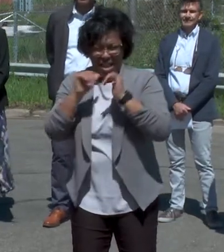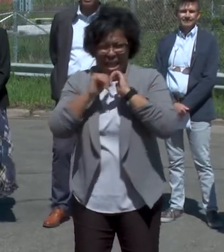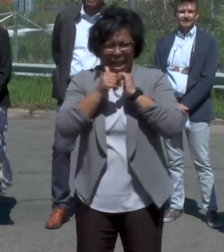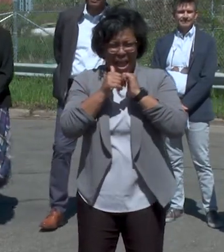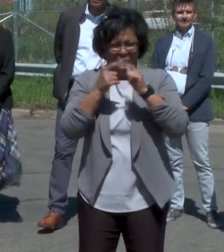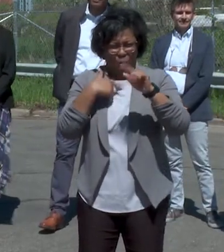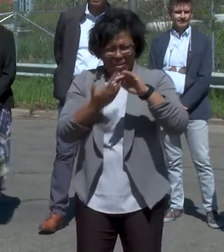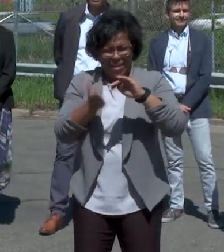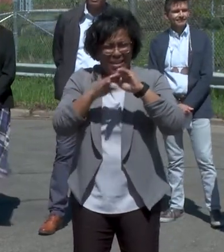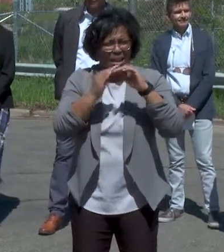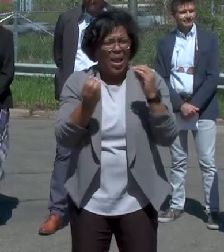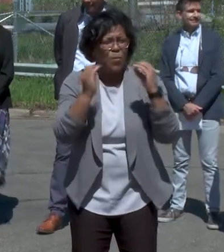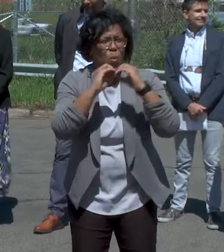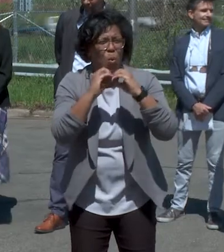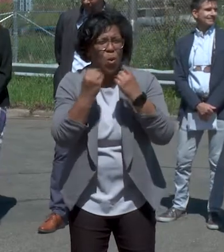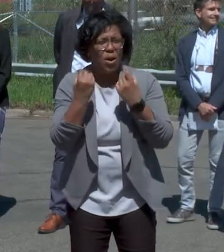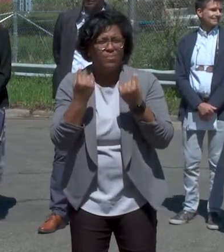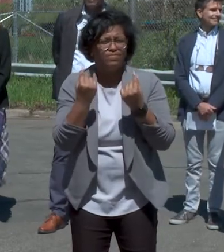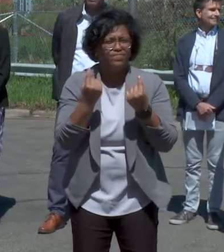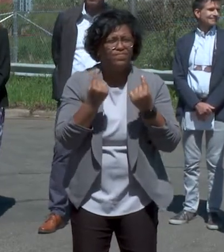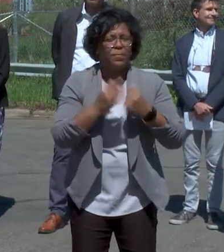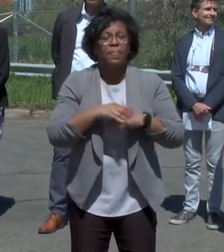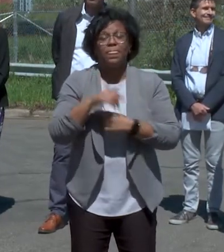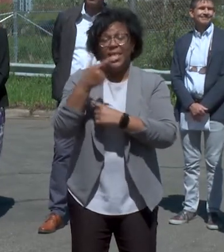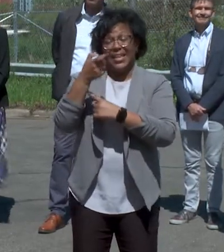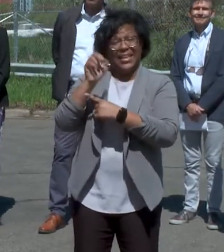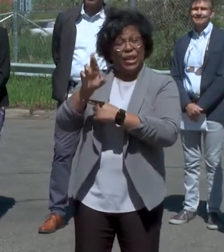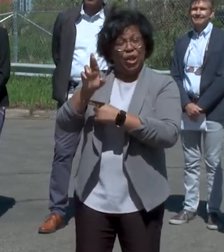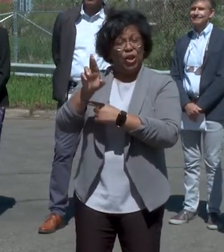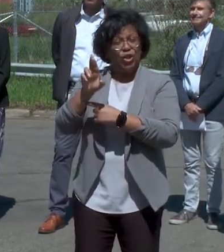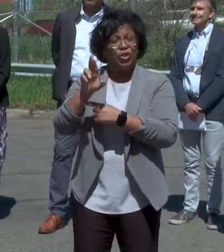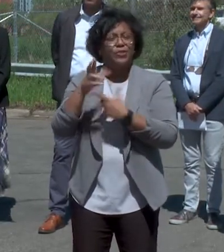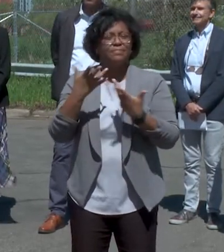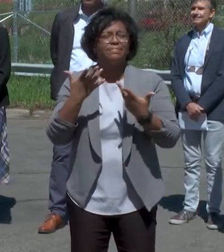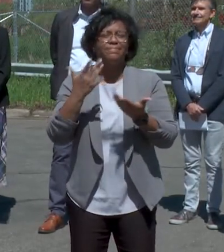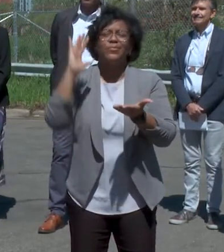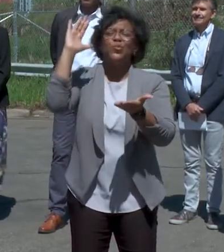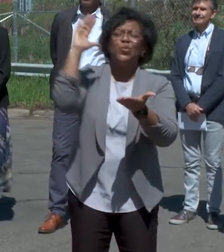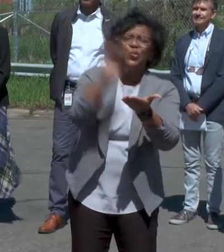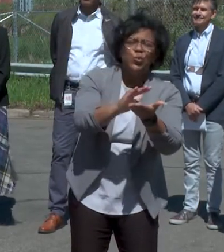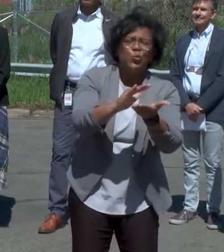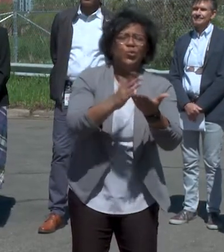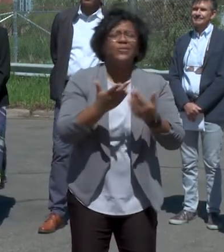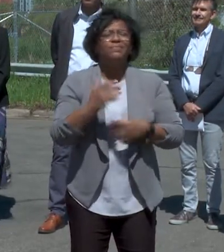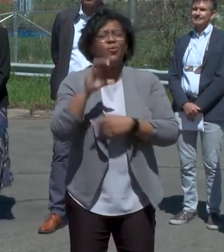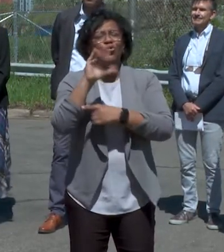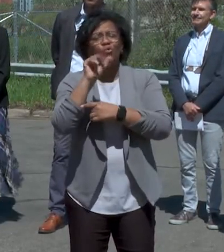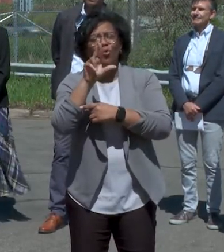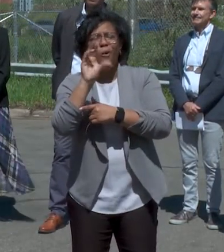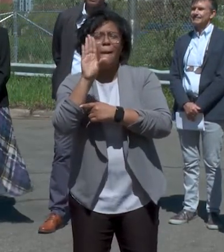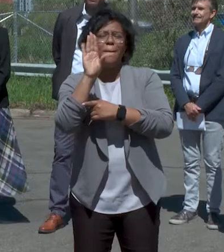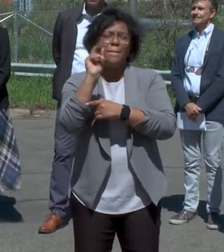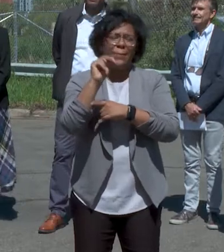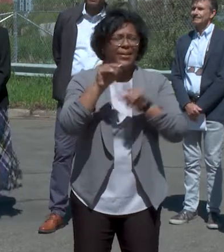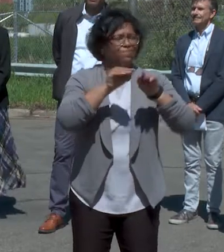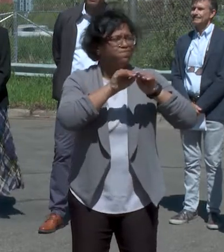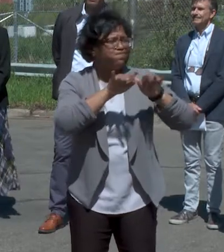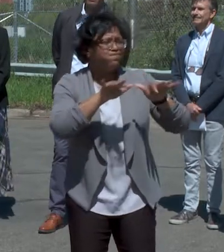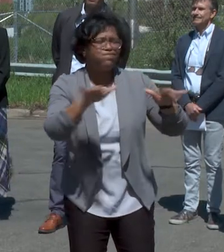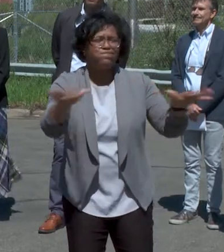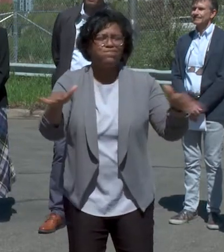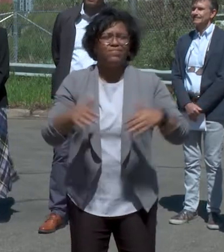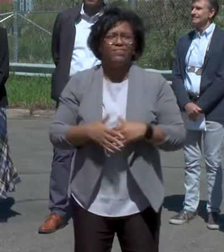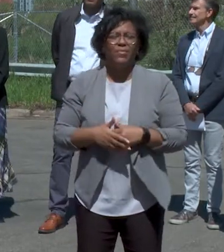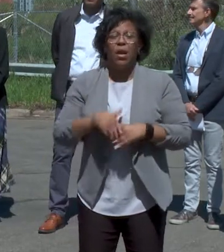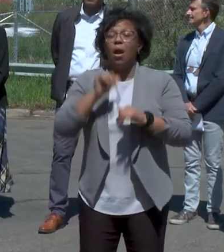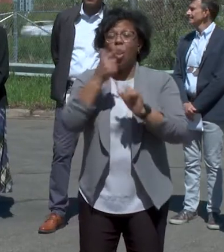criteria for new and replacement of equipment for park and tree maintenance. Another goal now in progress is